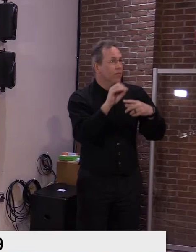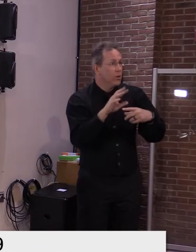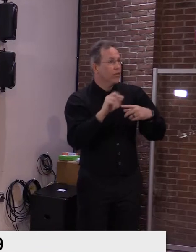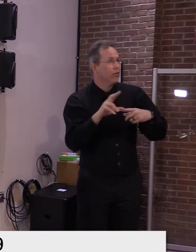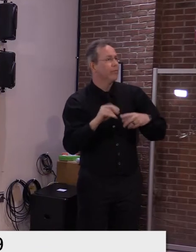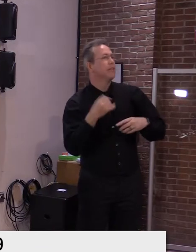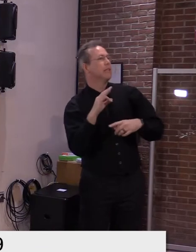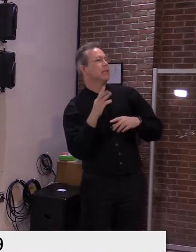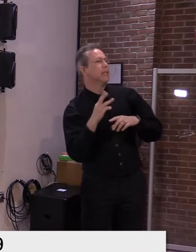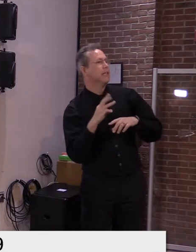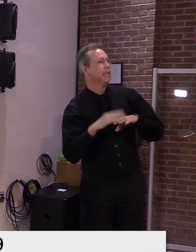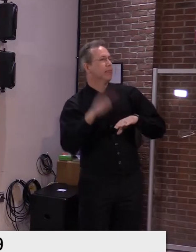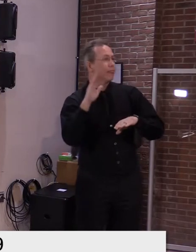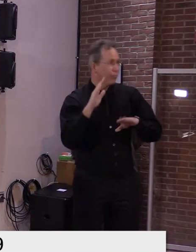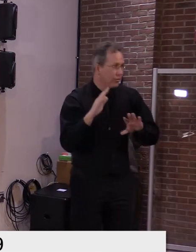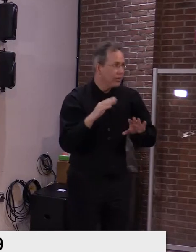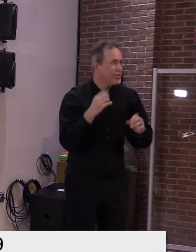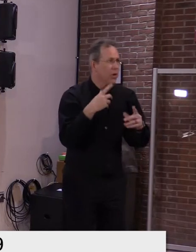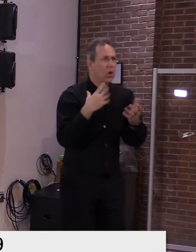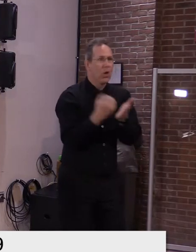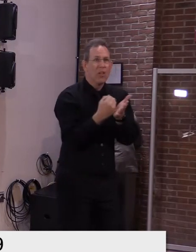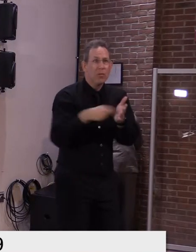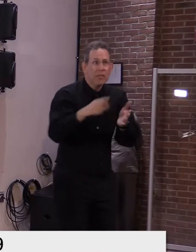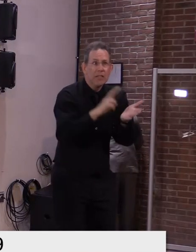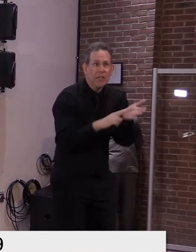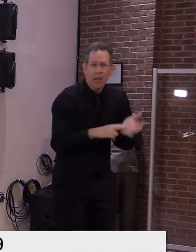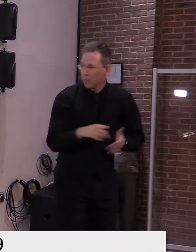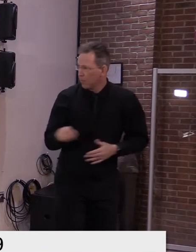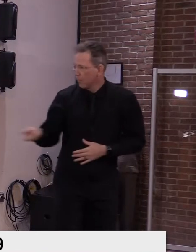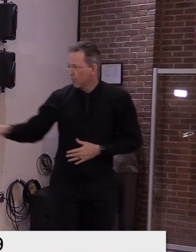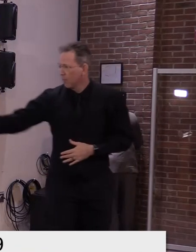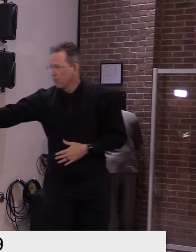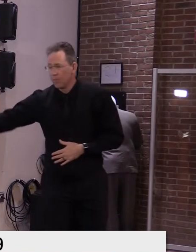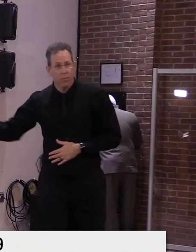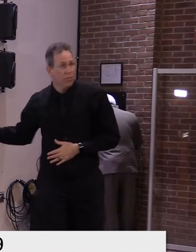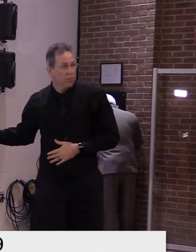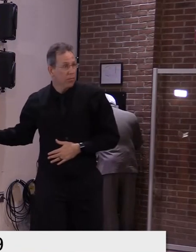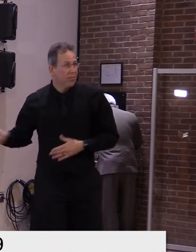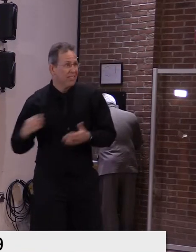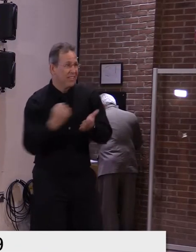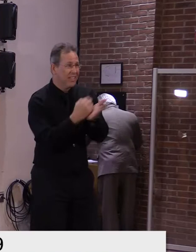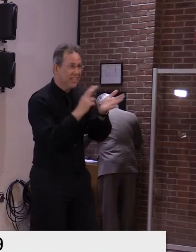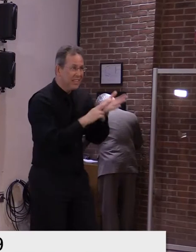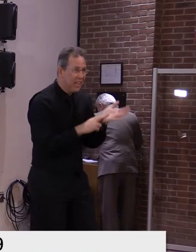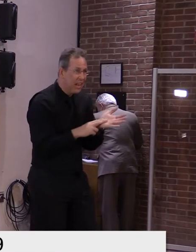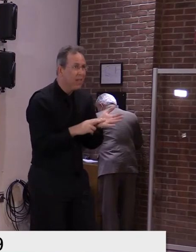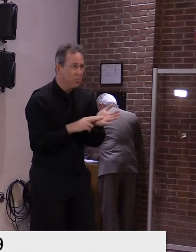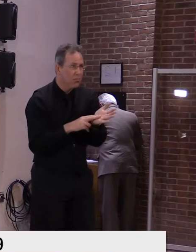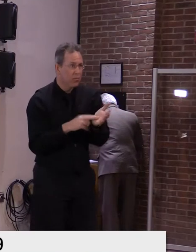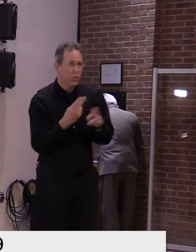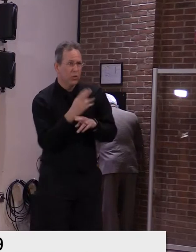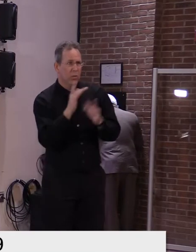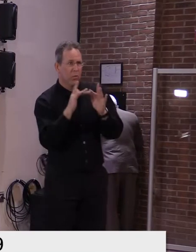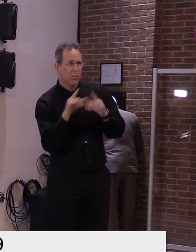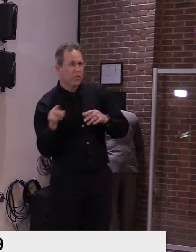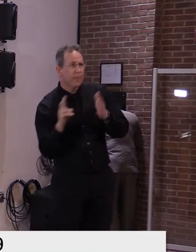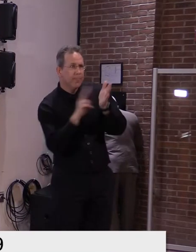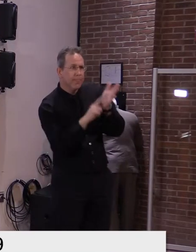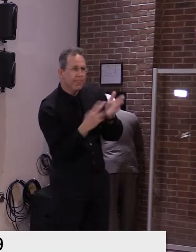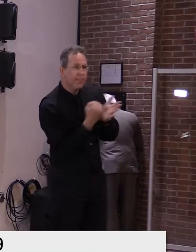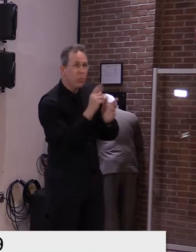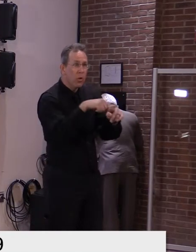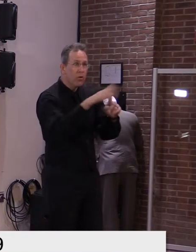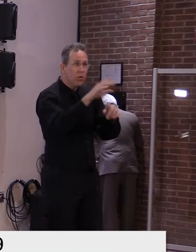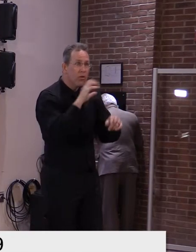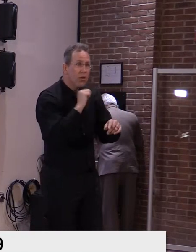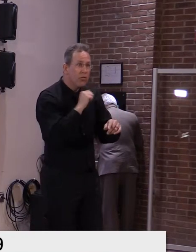when it's your turn, make sure you do so. As we vaccinate more and more Vermonters and substantially complete those